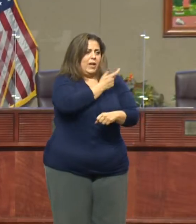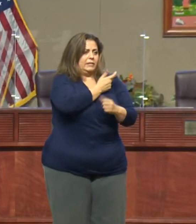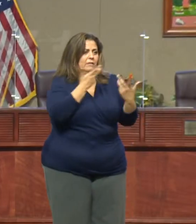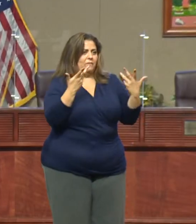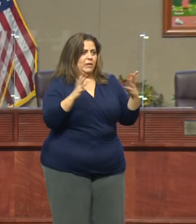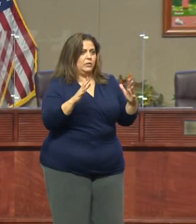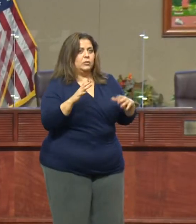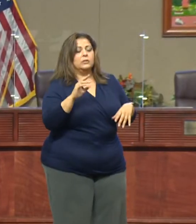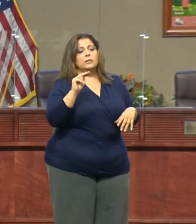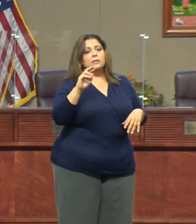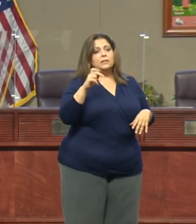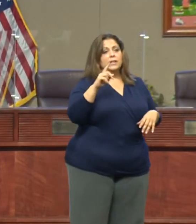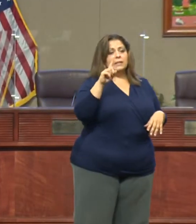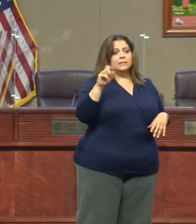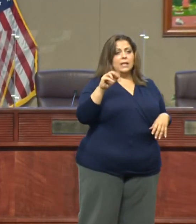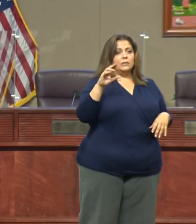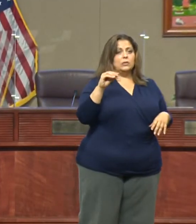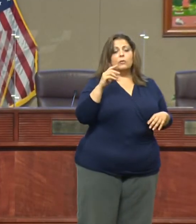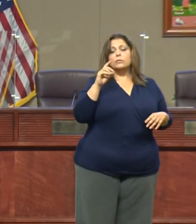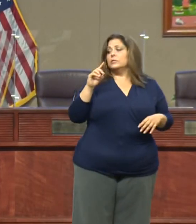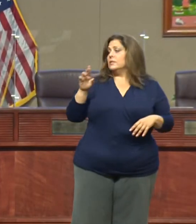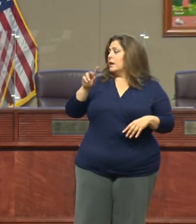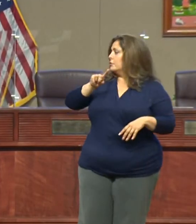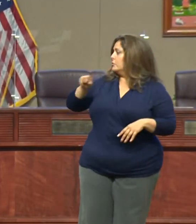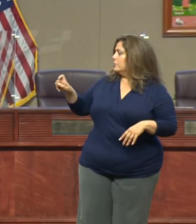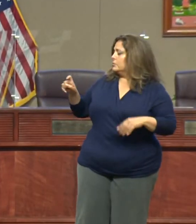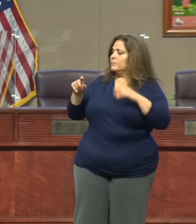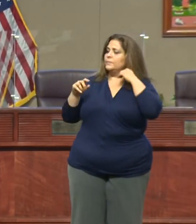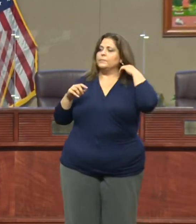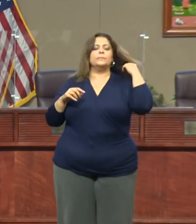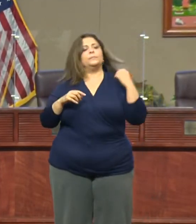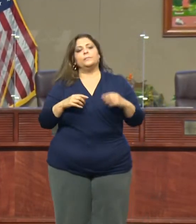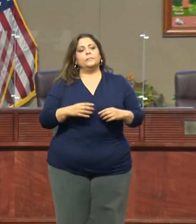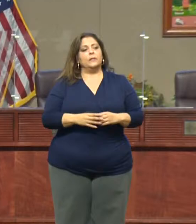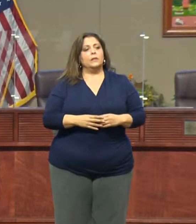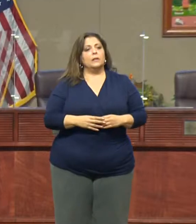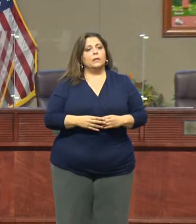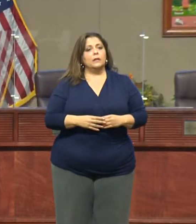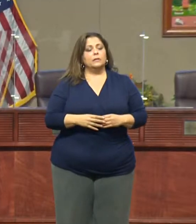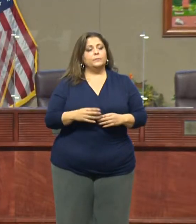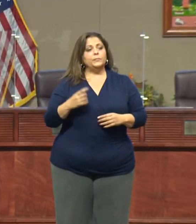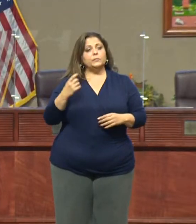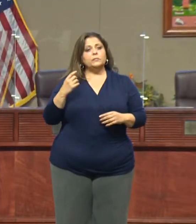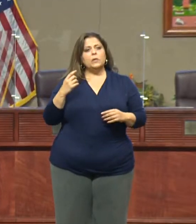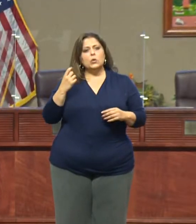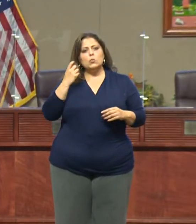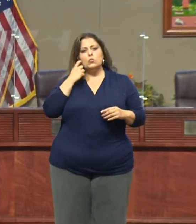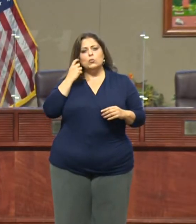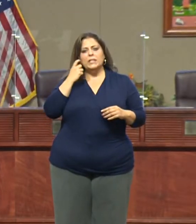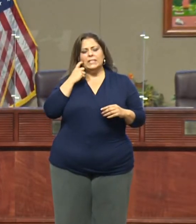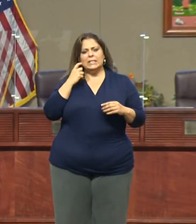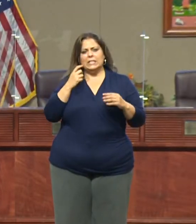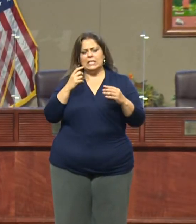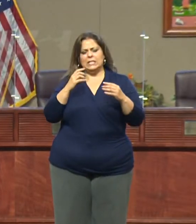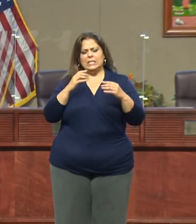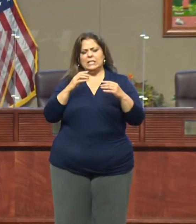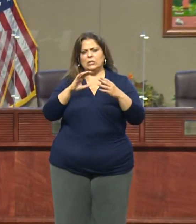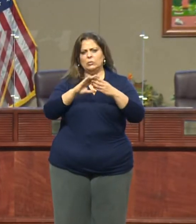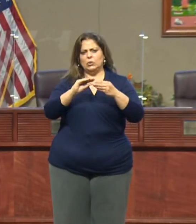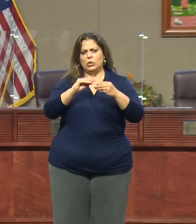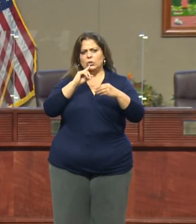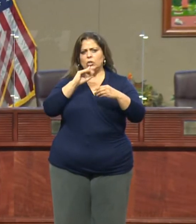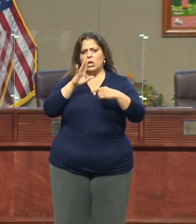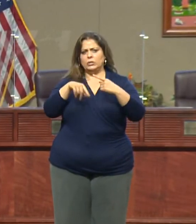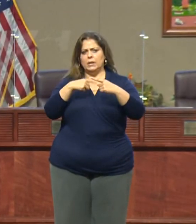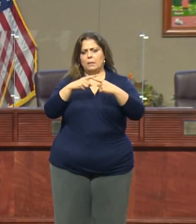Nikki Zizaza with News 6. This question is for Dr. Pino. Dr. Pino, we've recently heard of some breakthrough cases, for instance, with some of